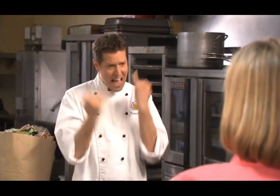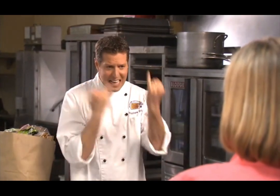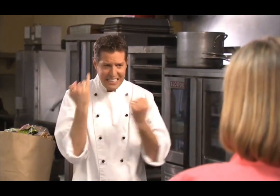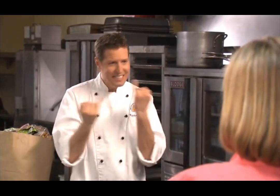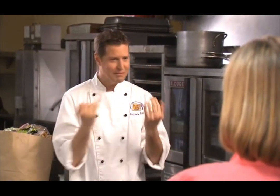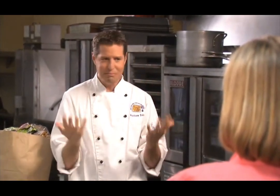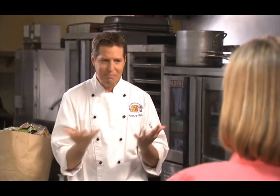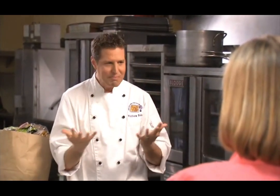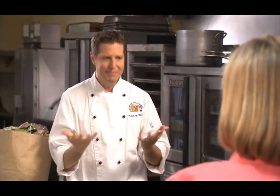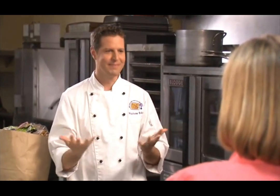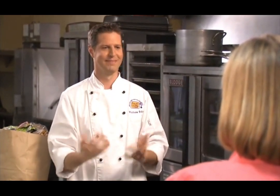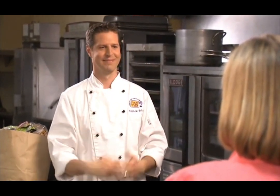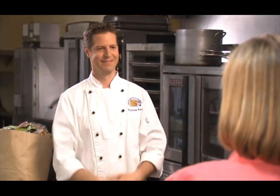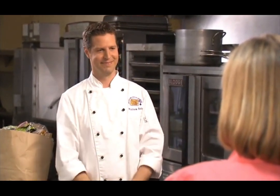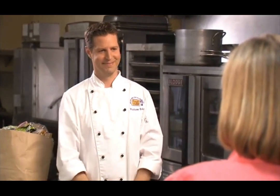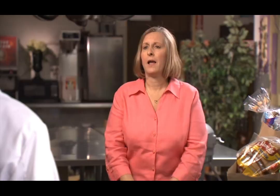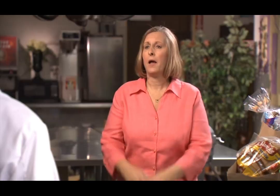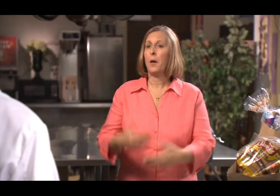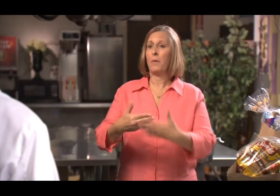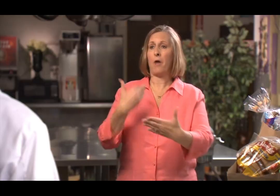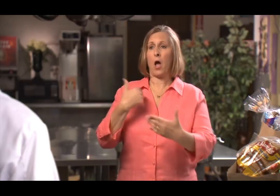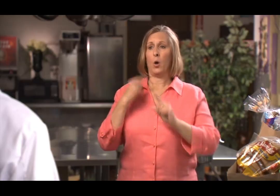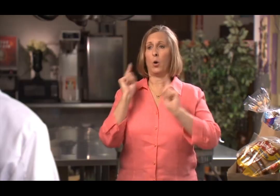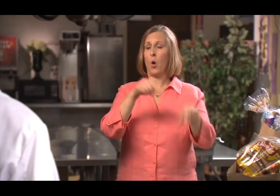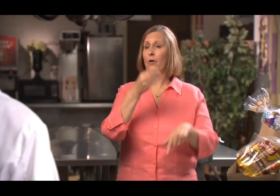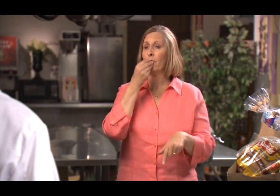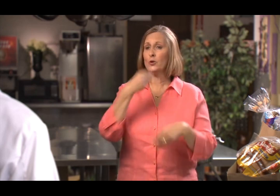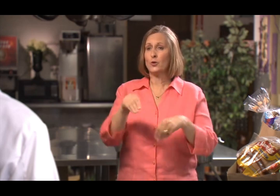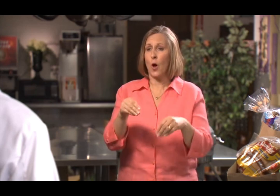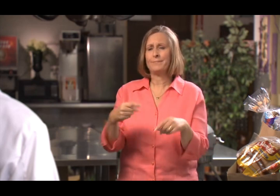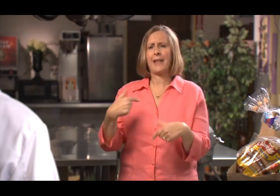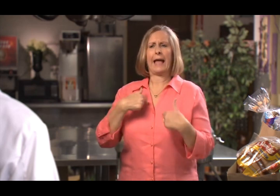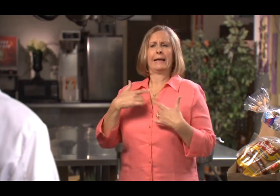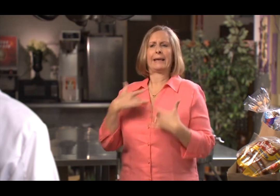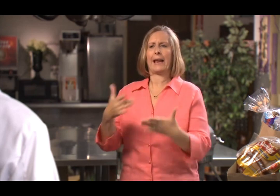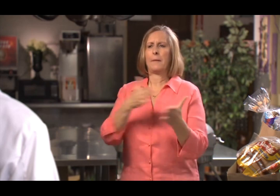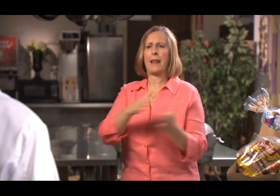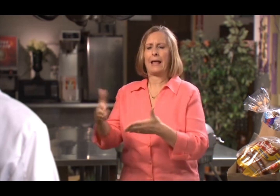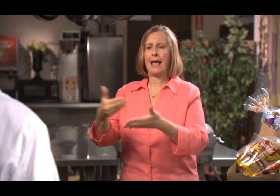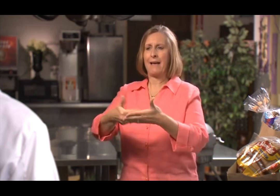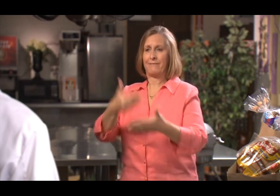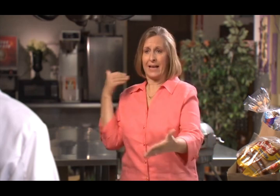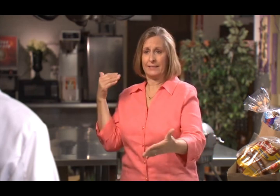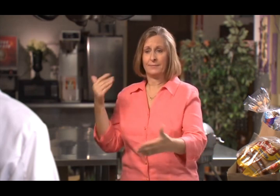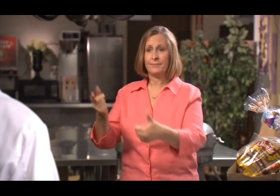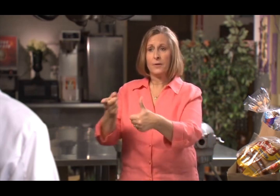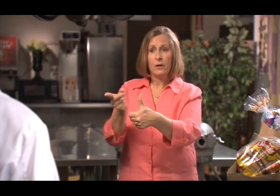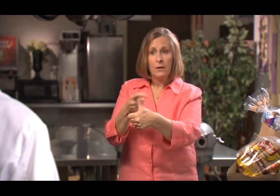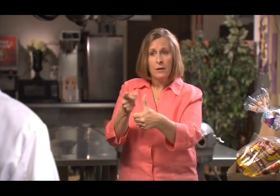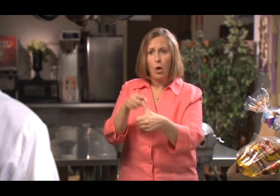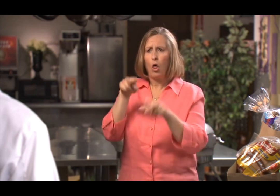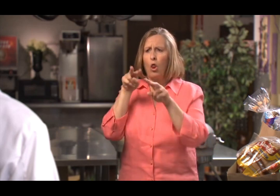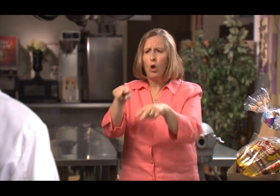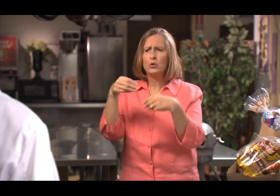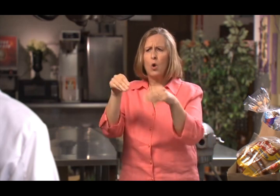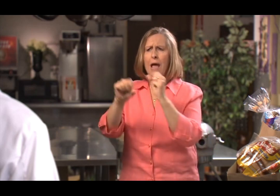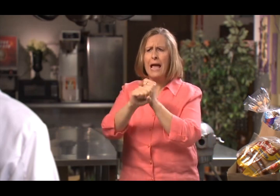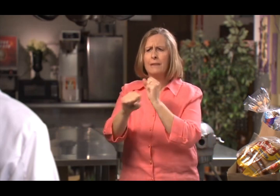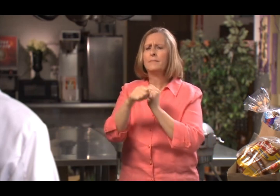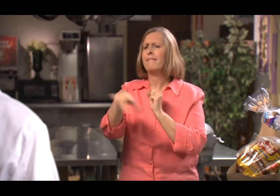you have any ideas? Before I go to the grocery store, I tend to plan in advance. First, I check the store's